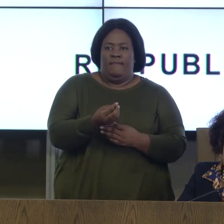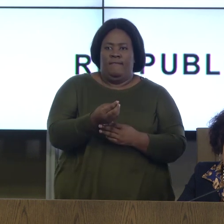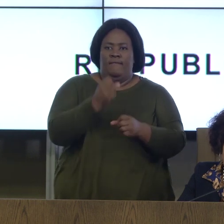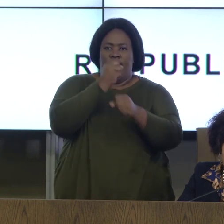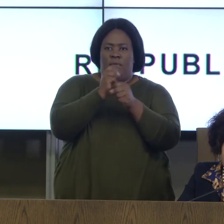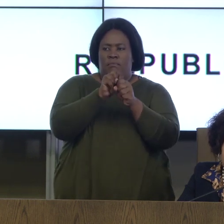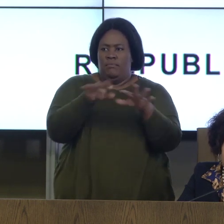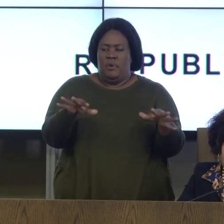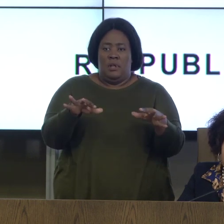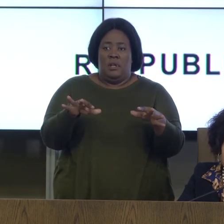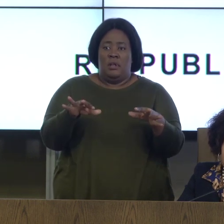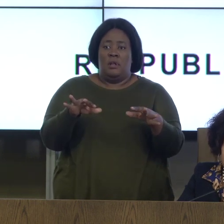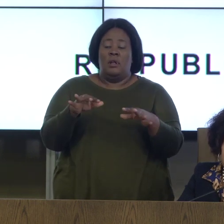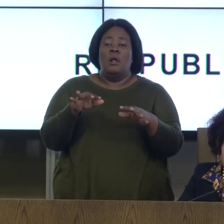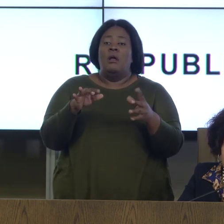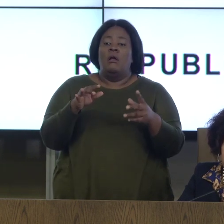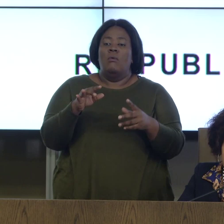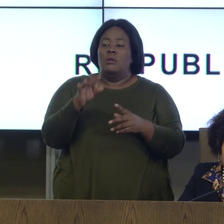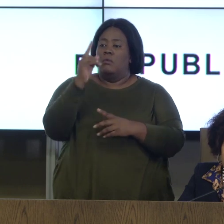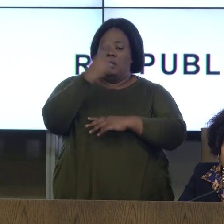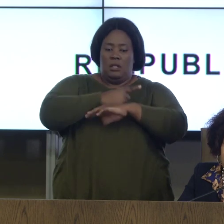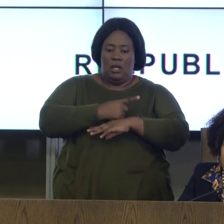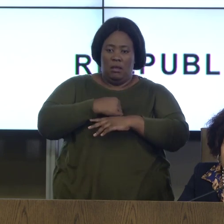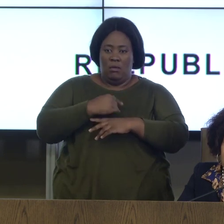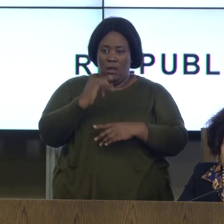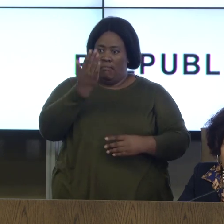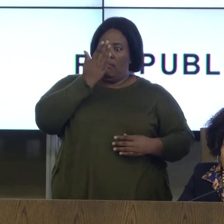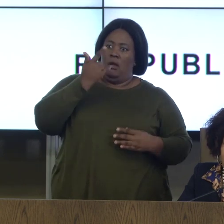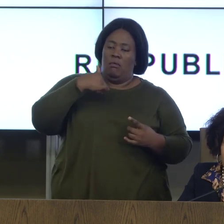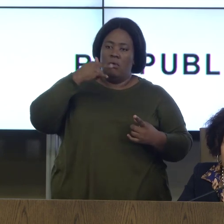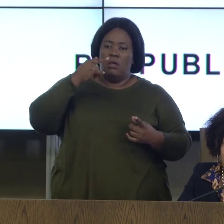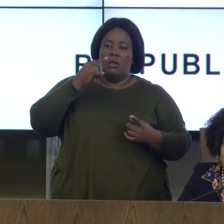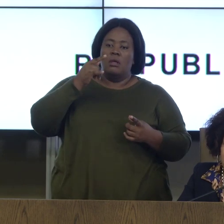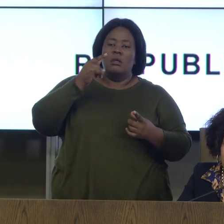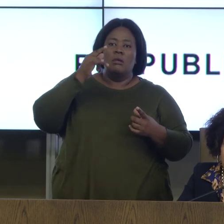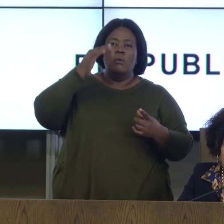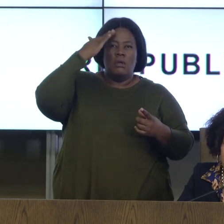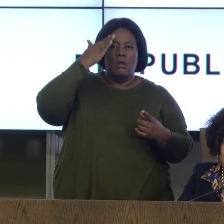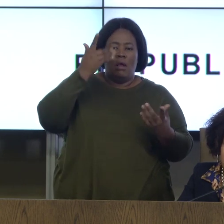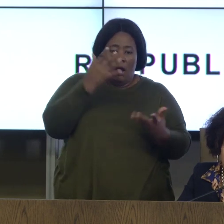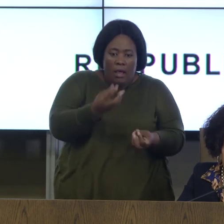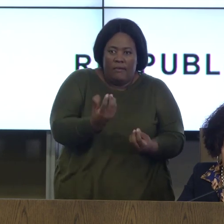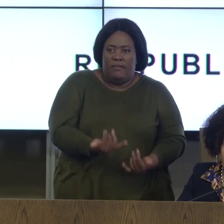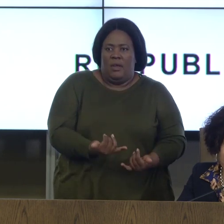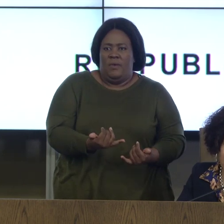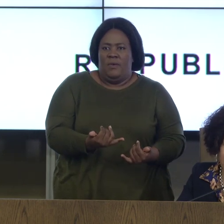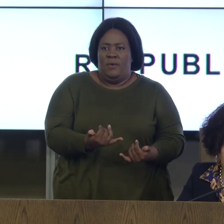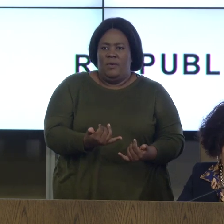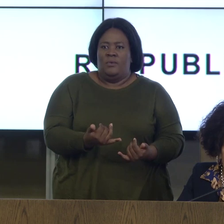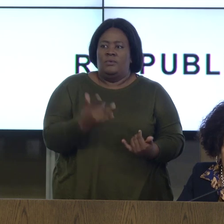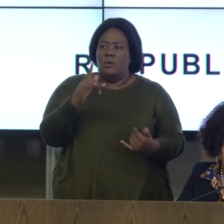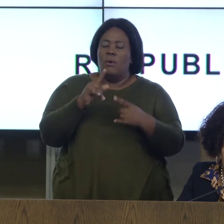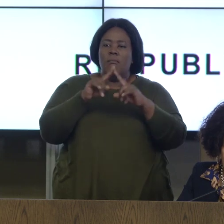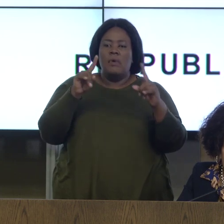we realized we had it, and we had to deal with the situation that we have. Historically, we have these many informal